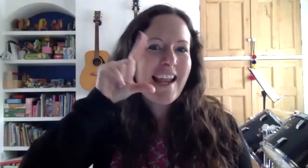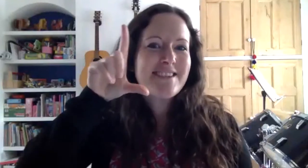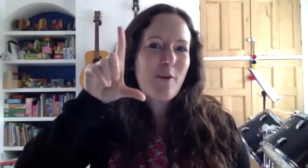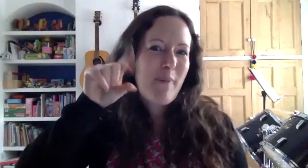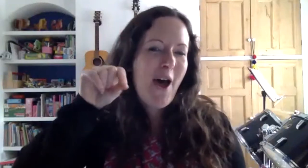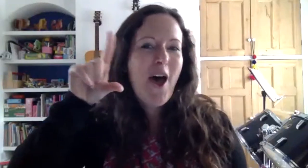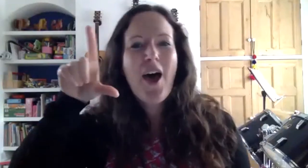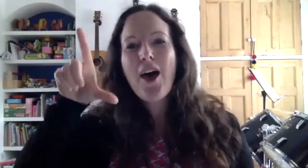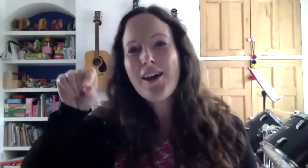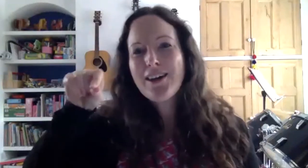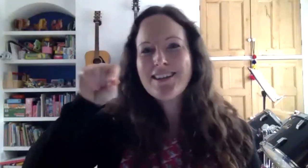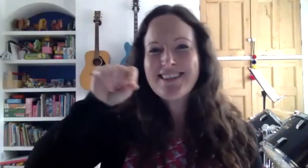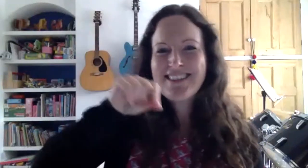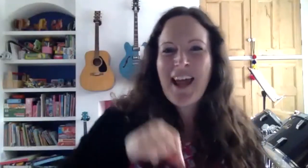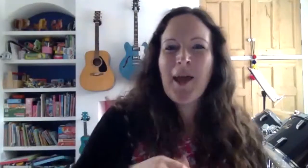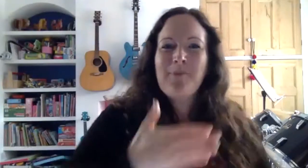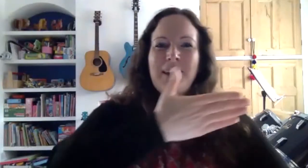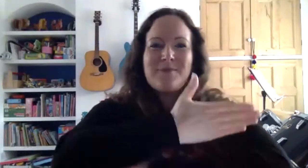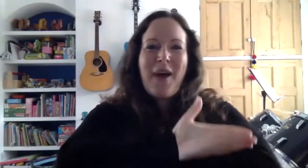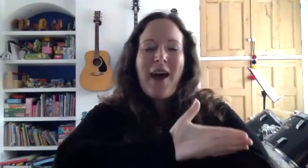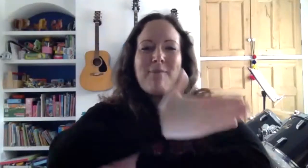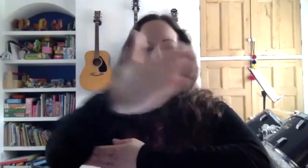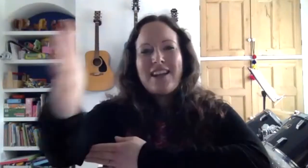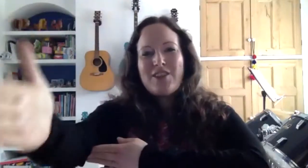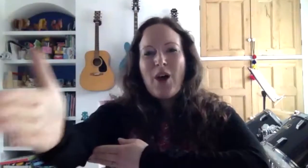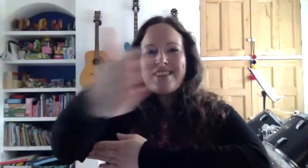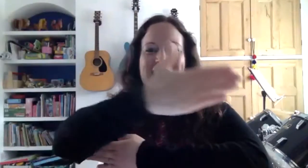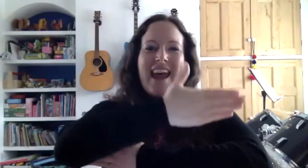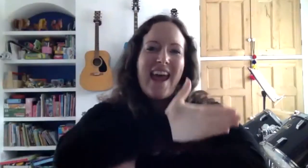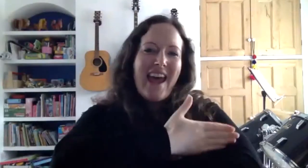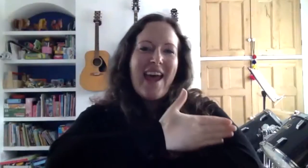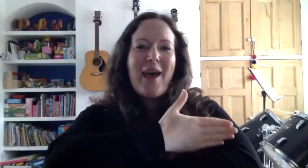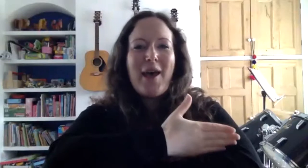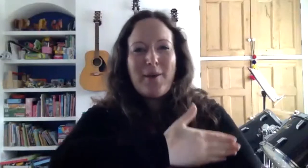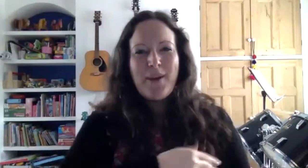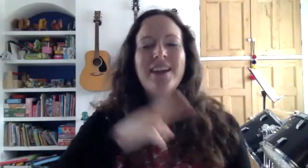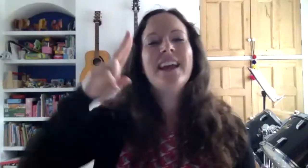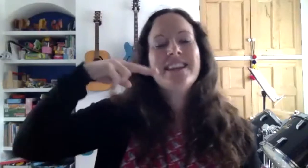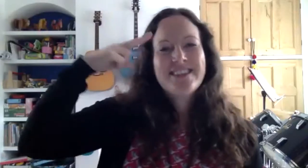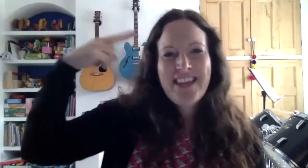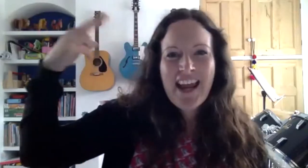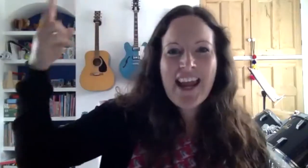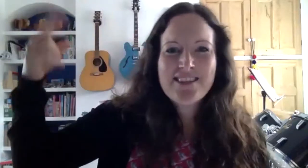little birds pitched by my doorstep, singing